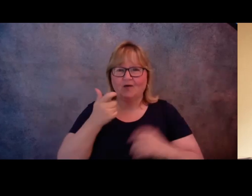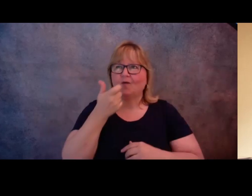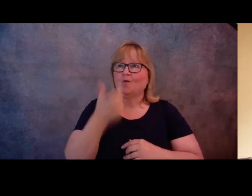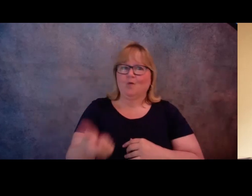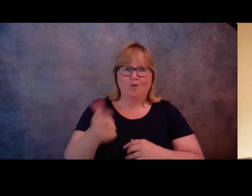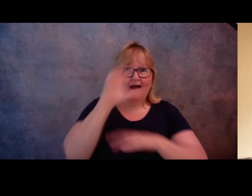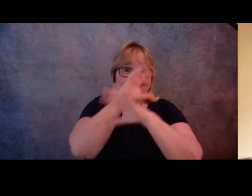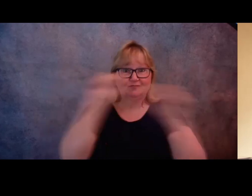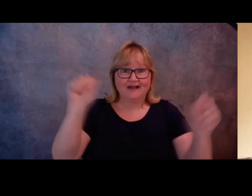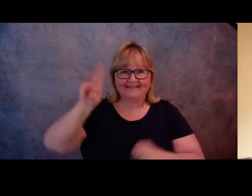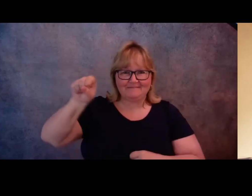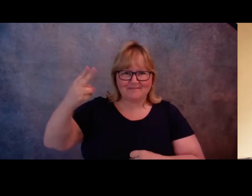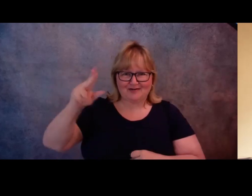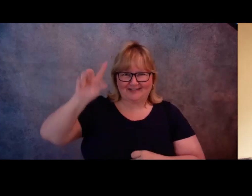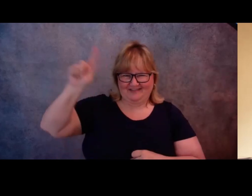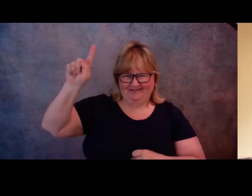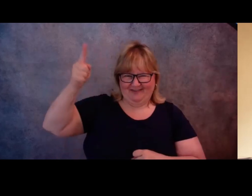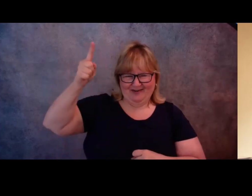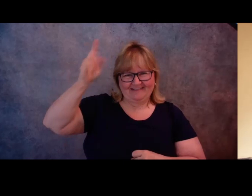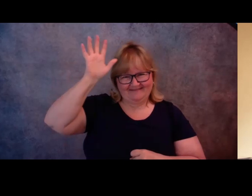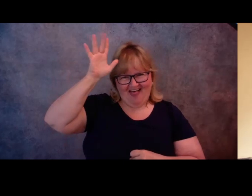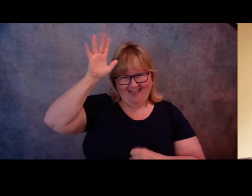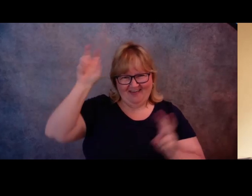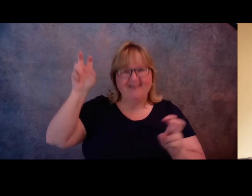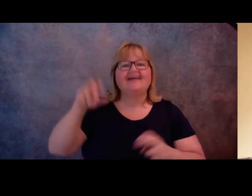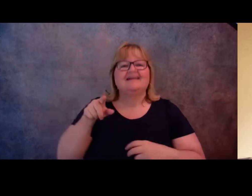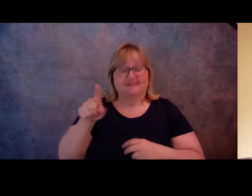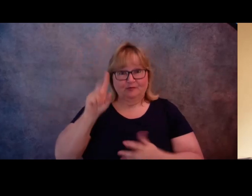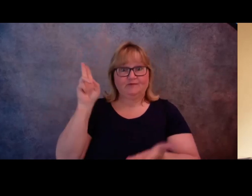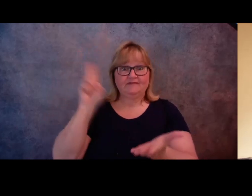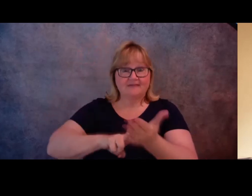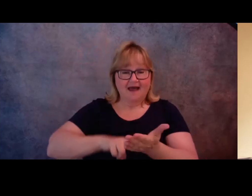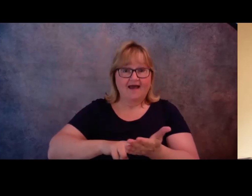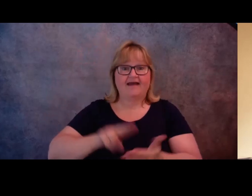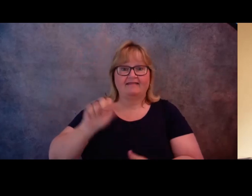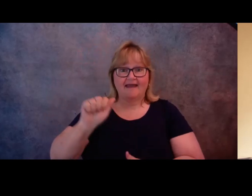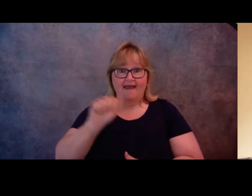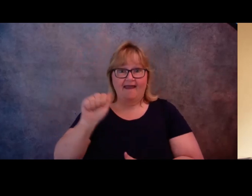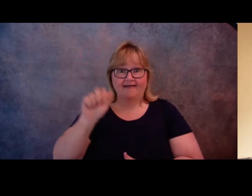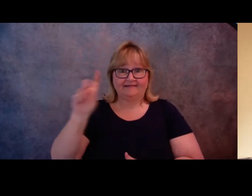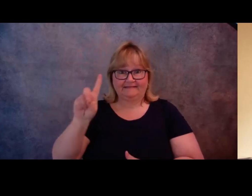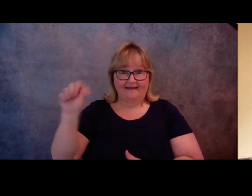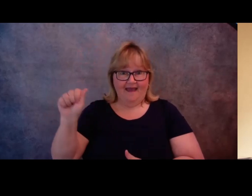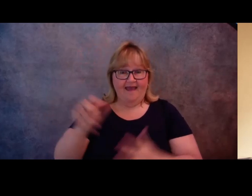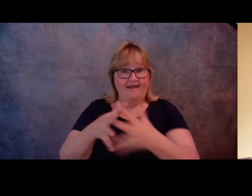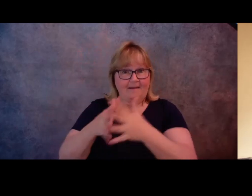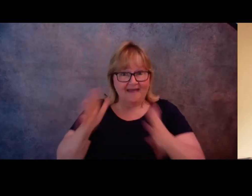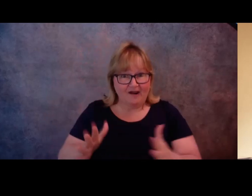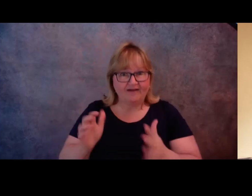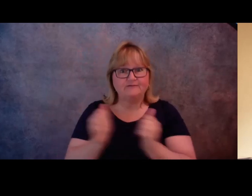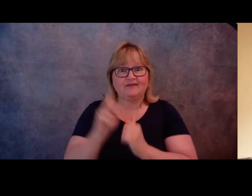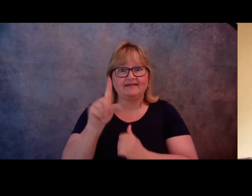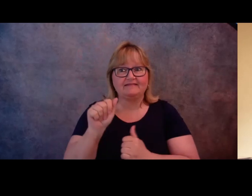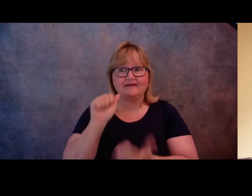Bush #1 sign into law the Americans with Disabilities Act. And then